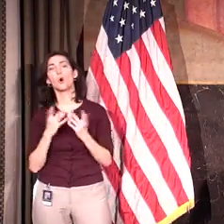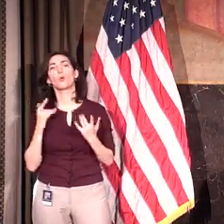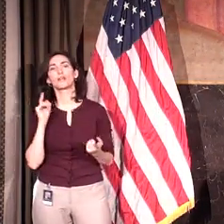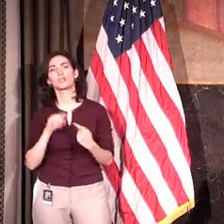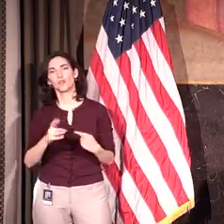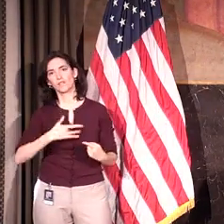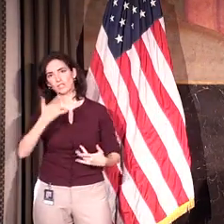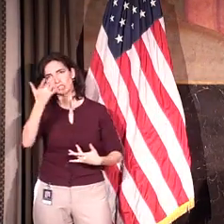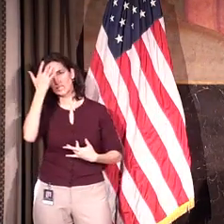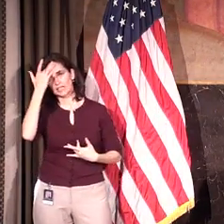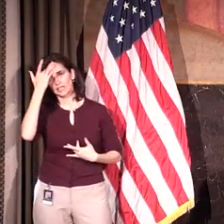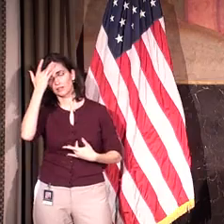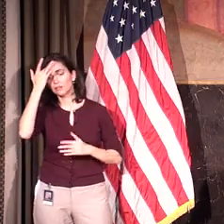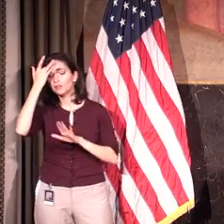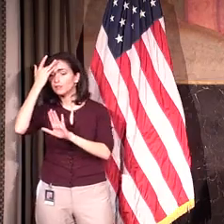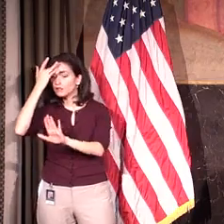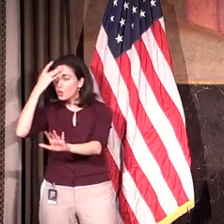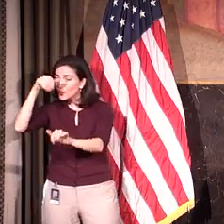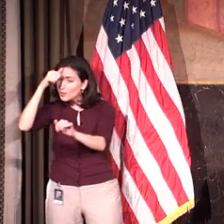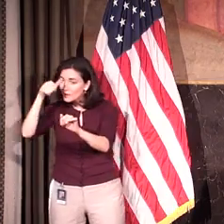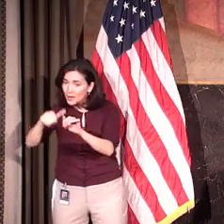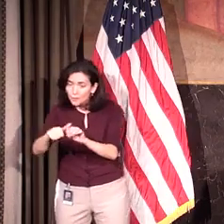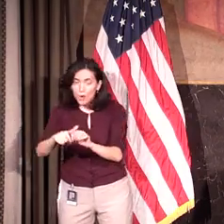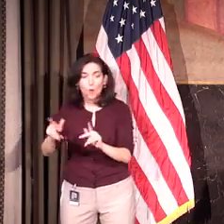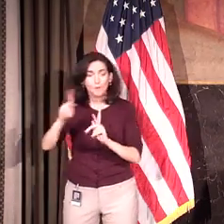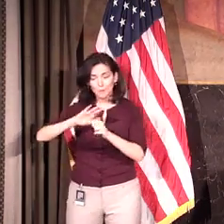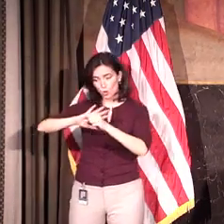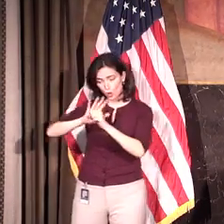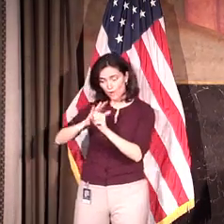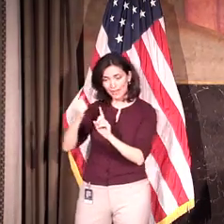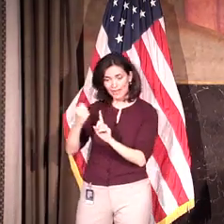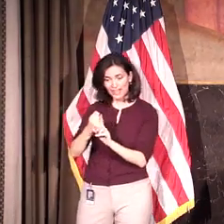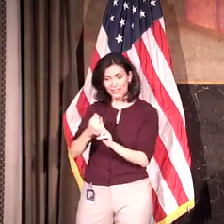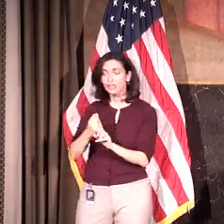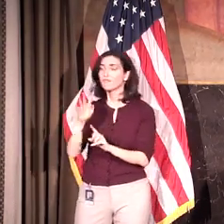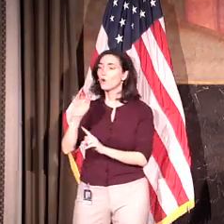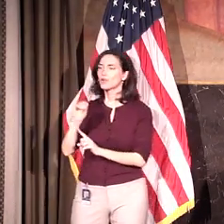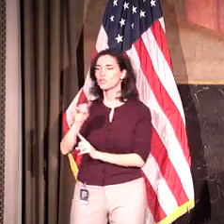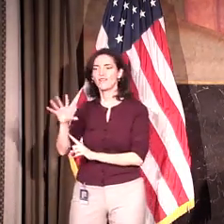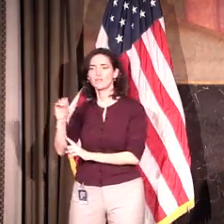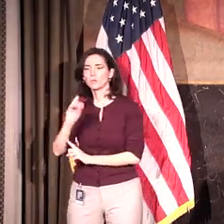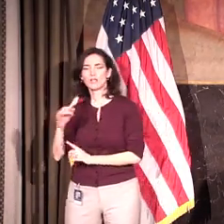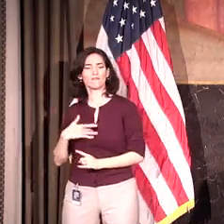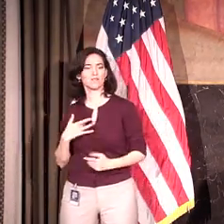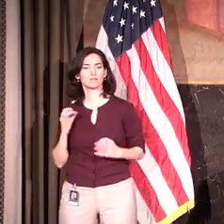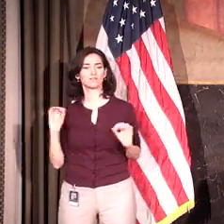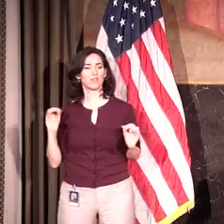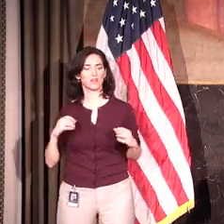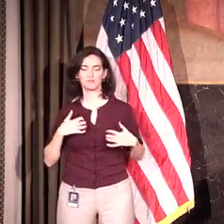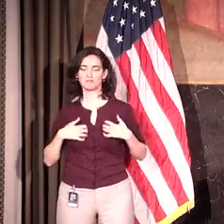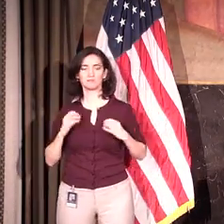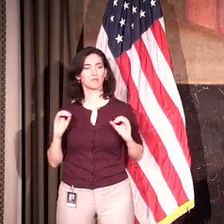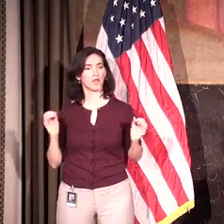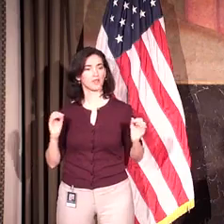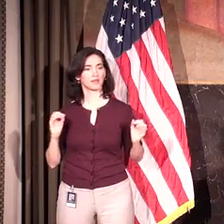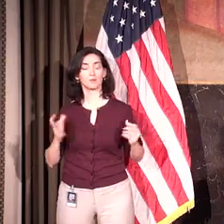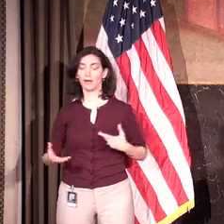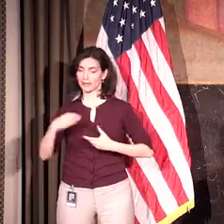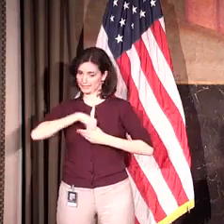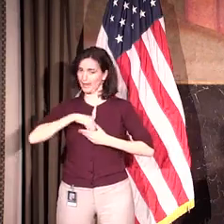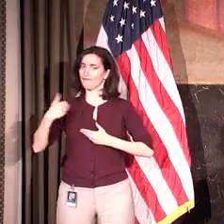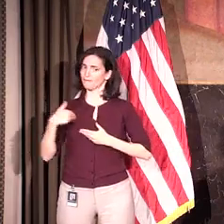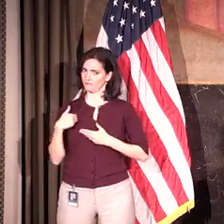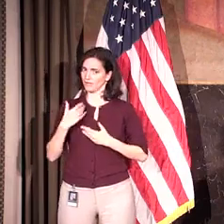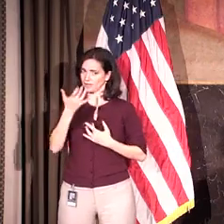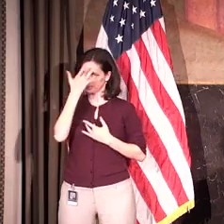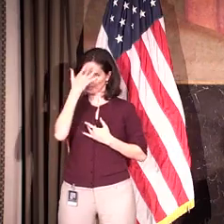sick. 40 to 50% of people with COVID never feel sick, but yet they have the disease